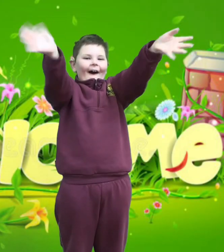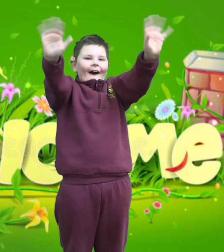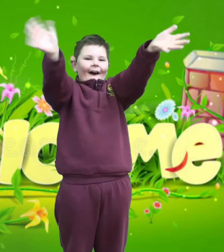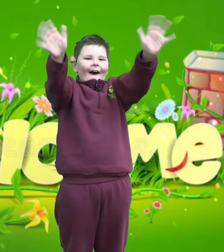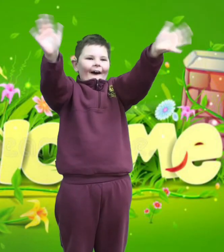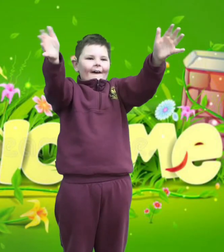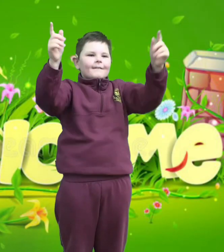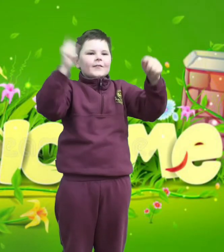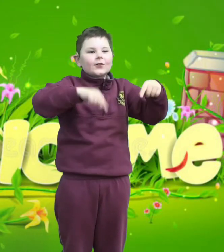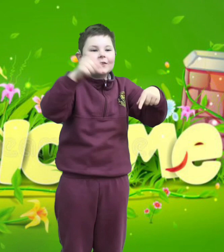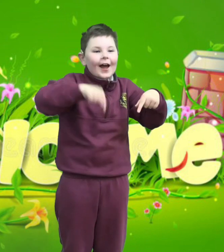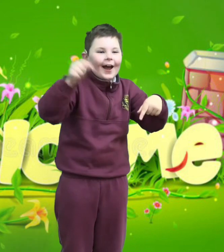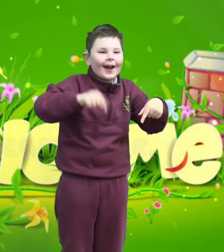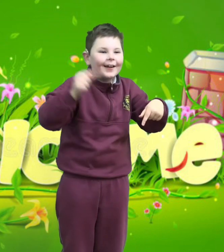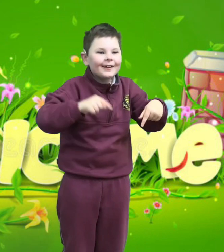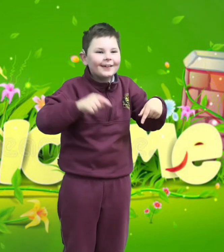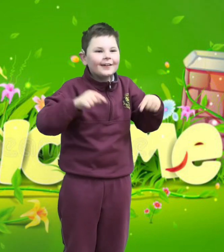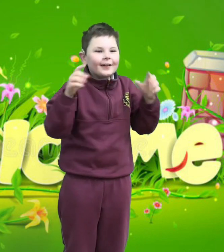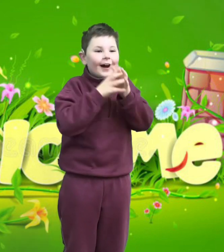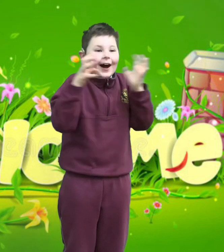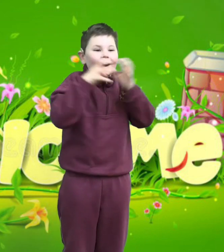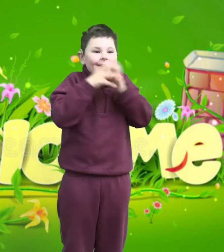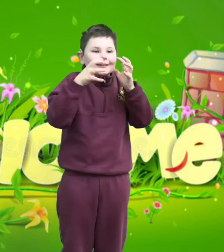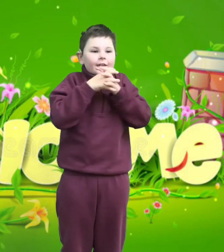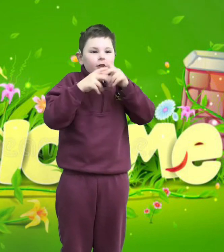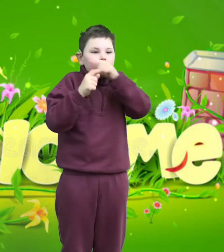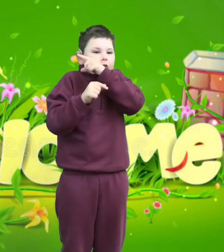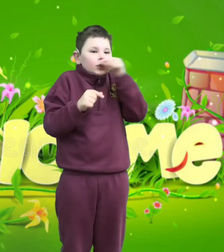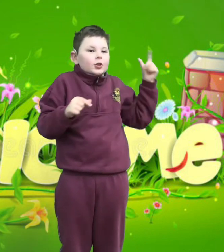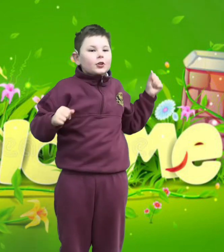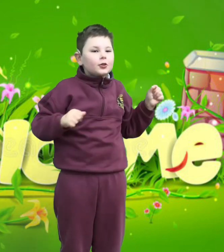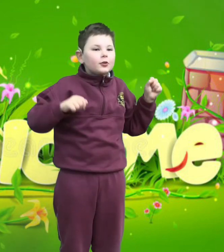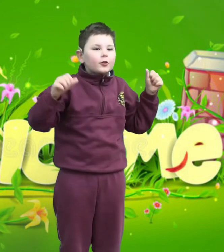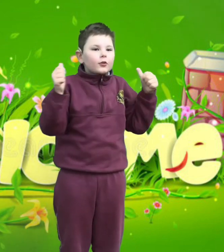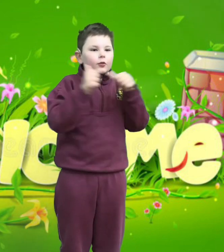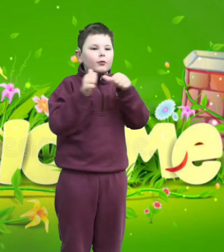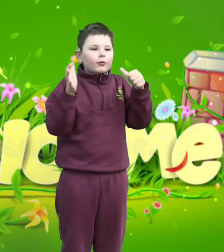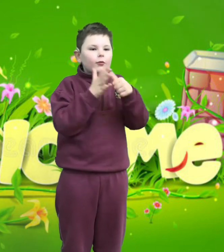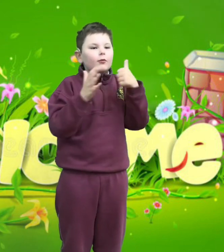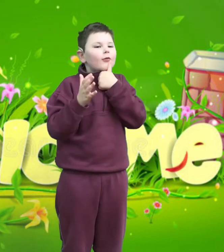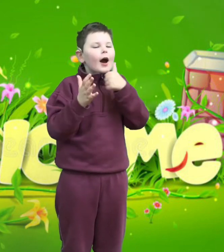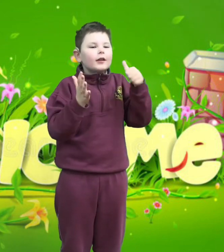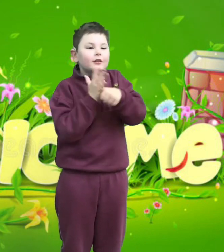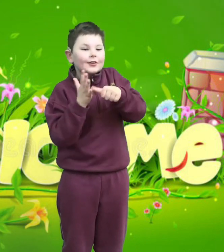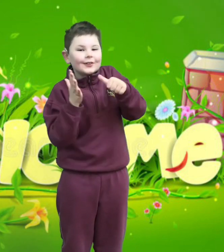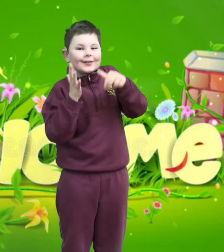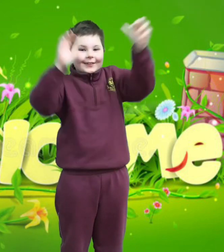Today I knew what to do!